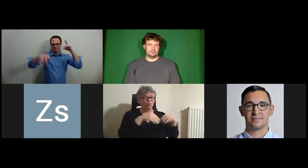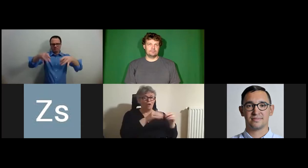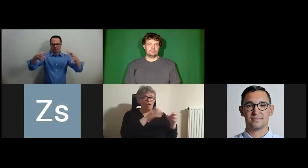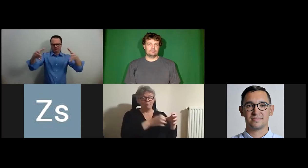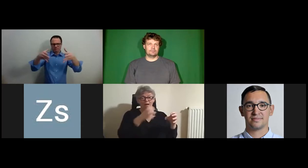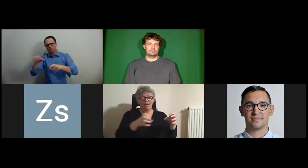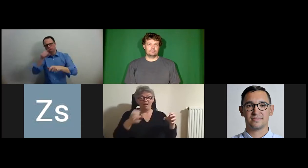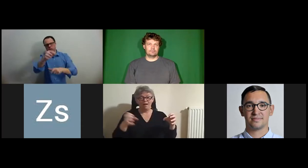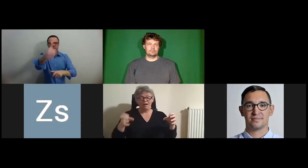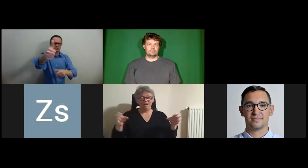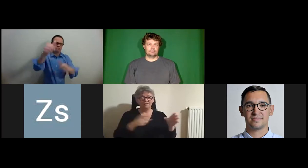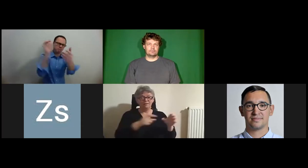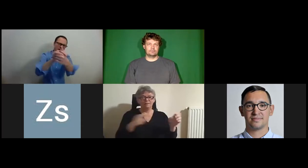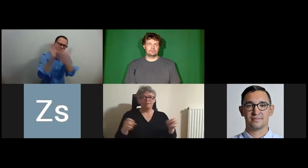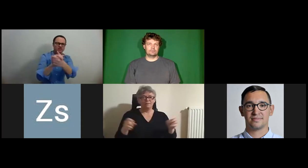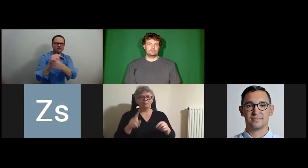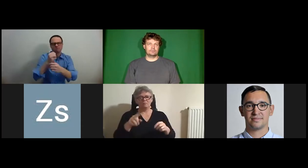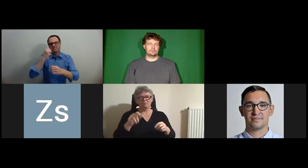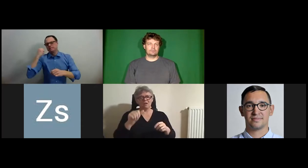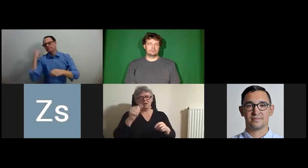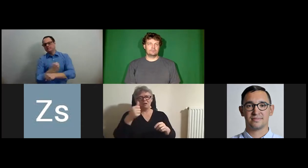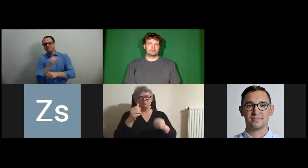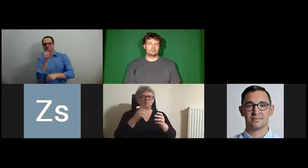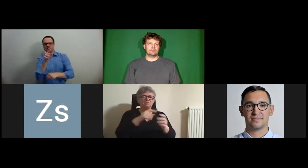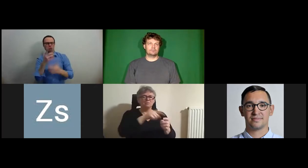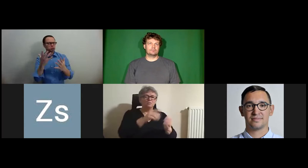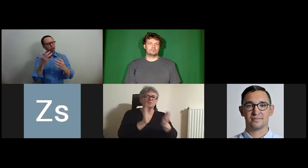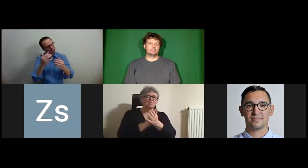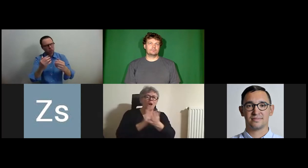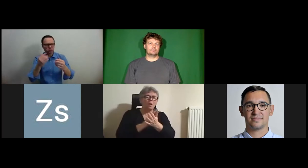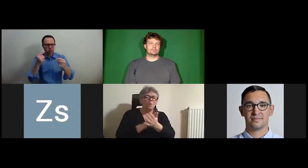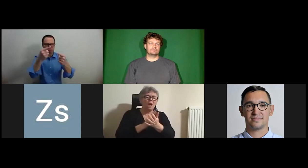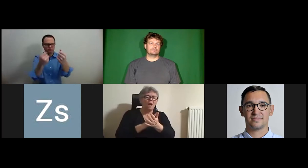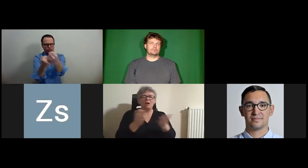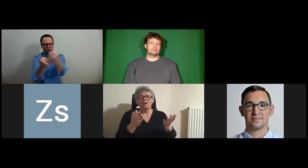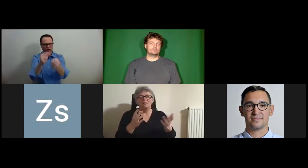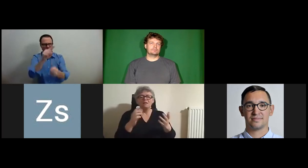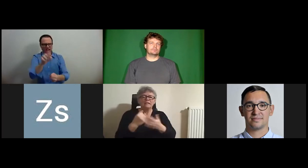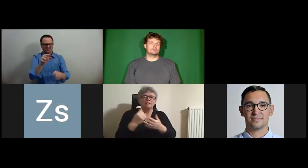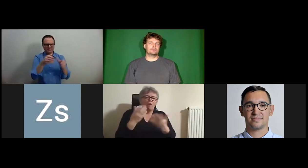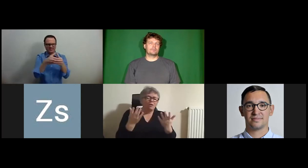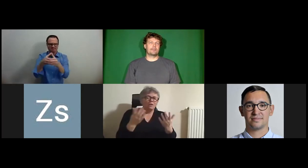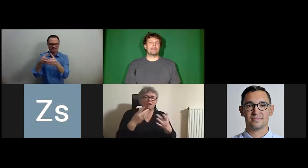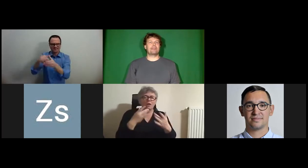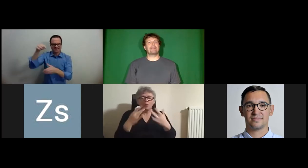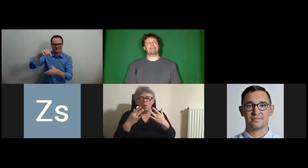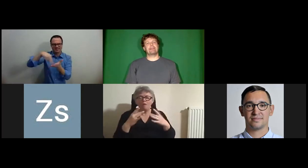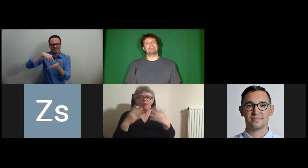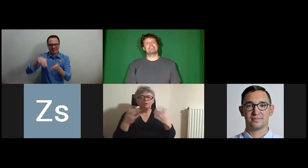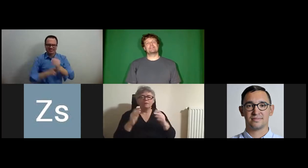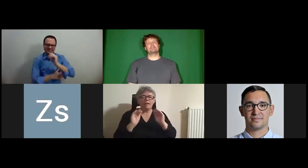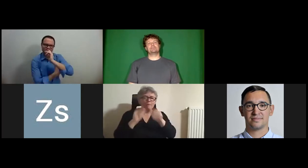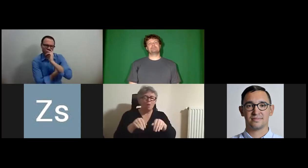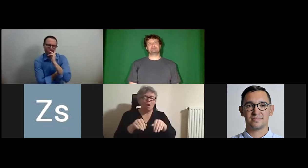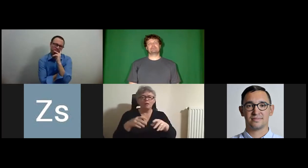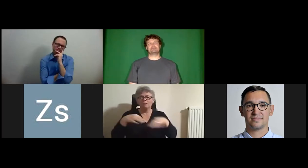So you were, you started with 12 candidates. People got voted out one